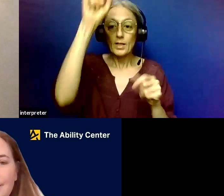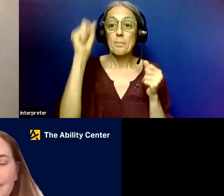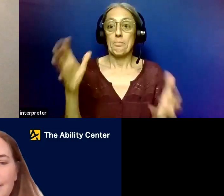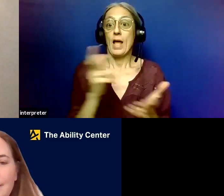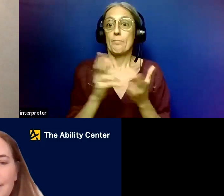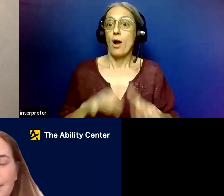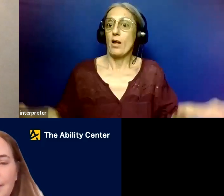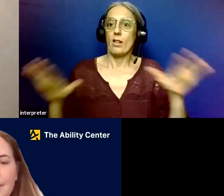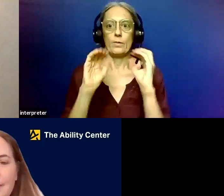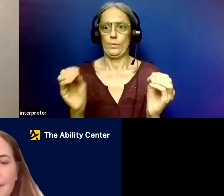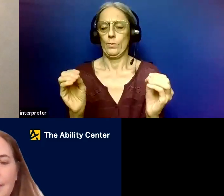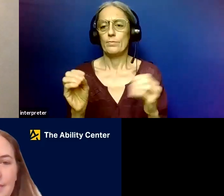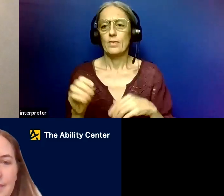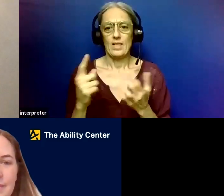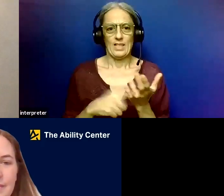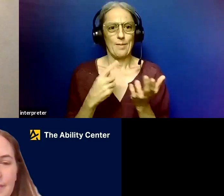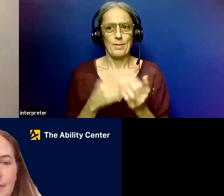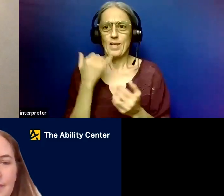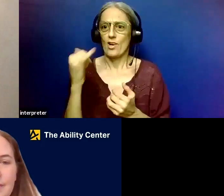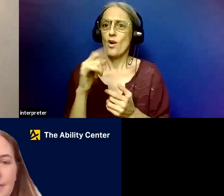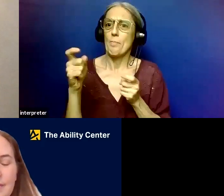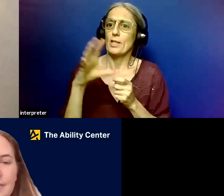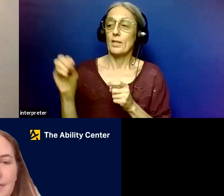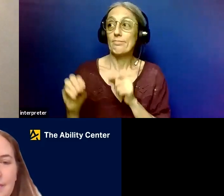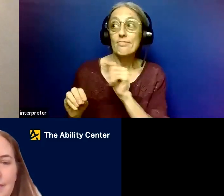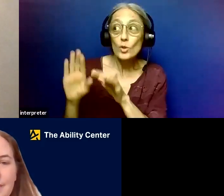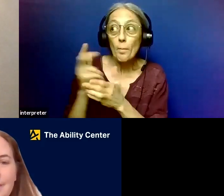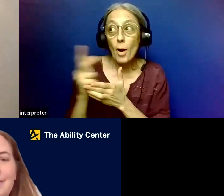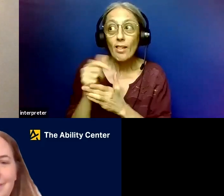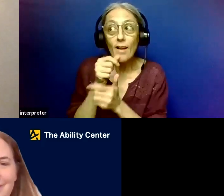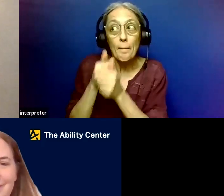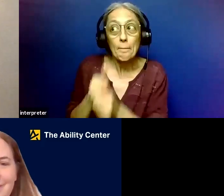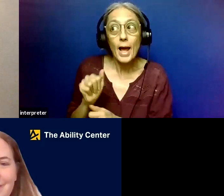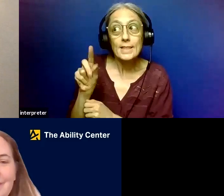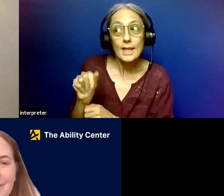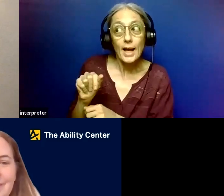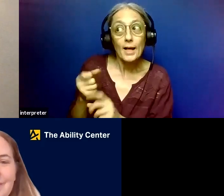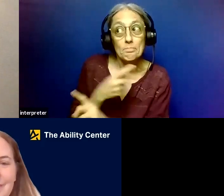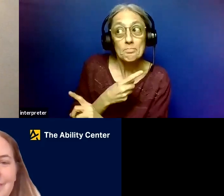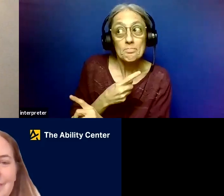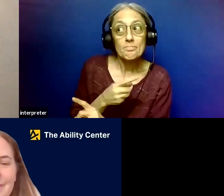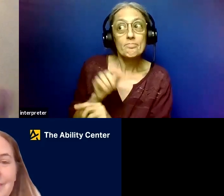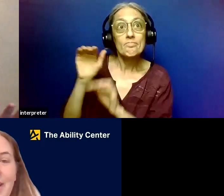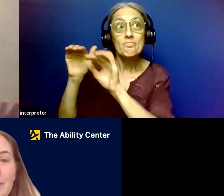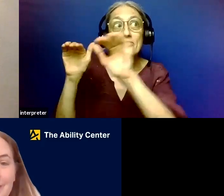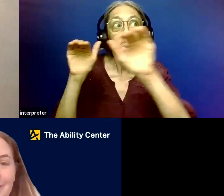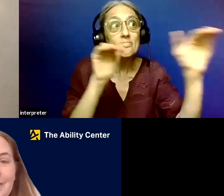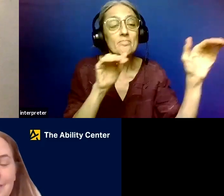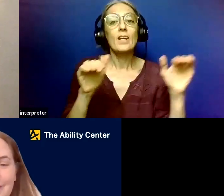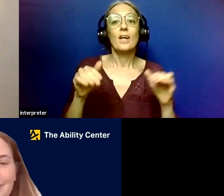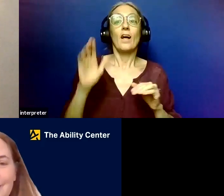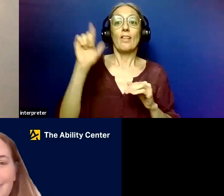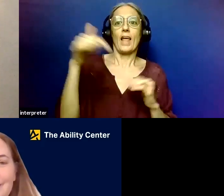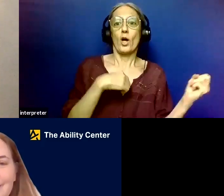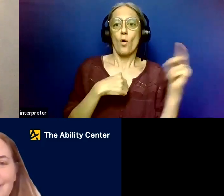And I'll call management companies and say, your parking lot's not compliant. And I've gone back and they've got signs up. And they'll say, well, what do I